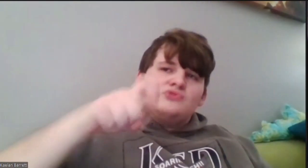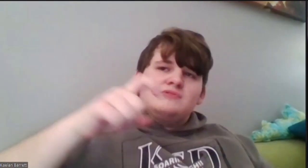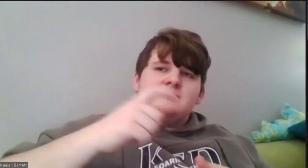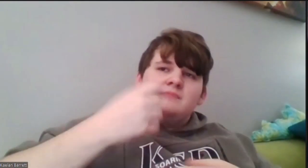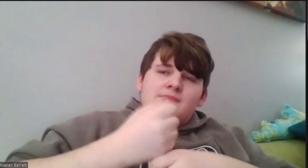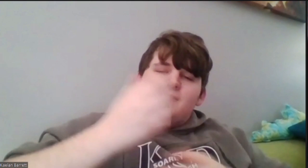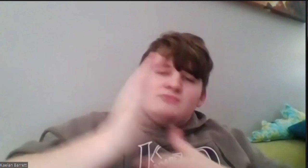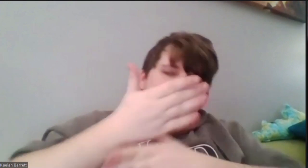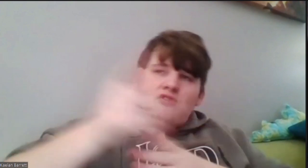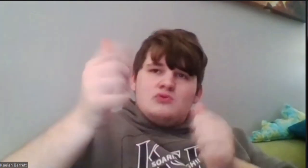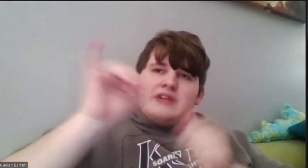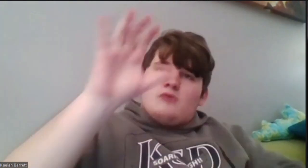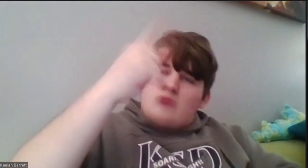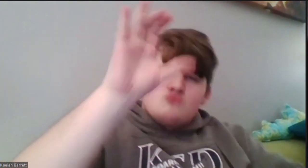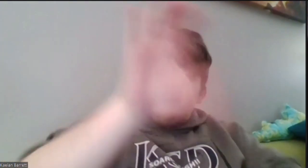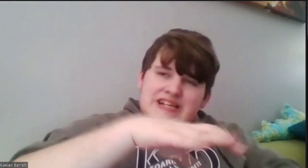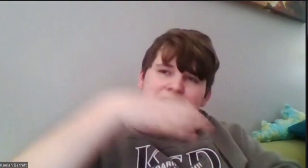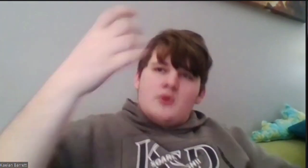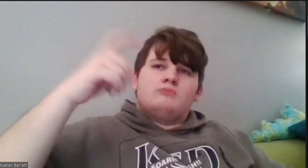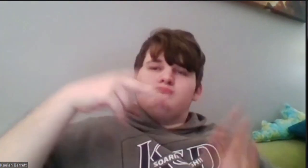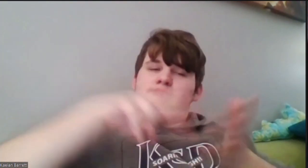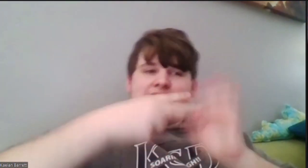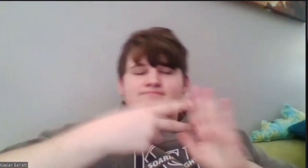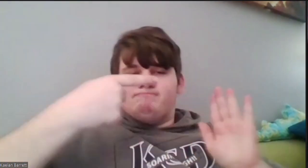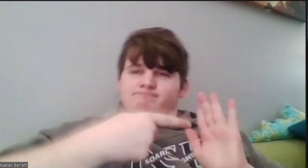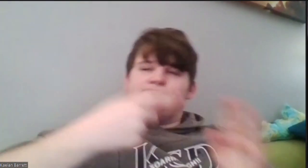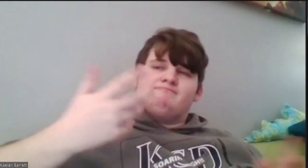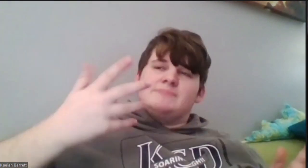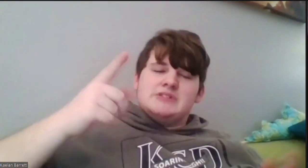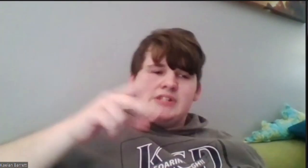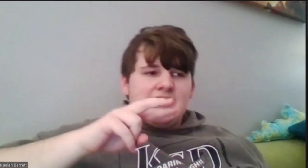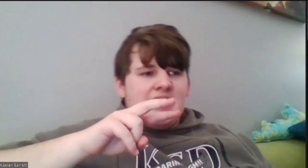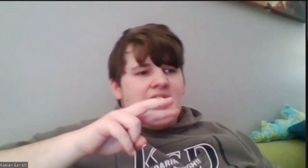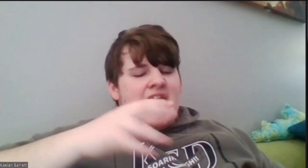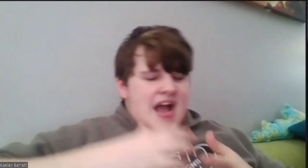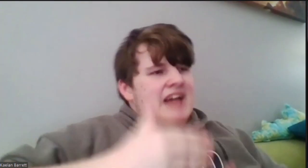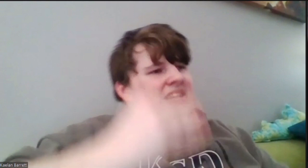I don't need to be as greedy as I have been. That I need to share with those who need it the most.